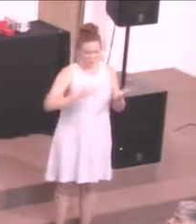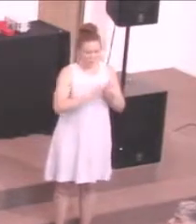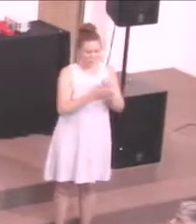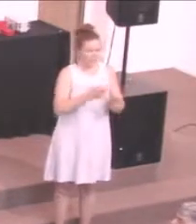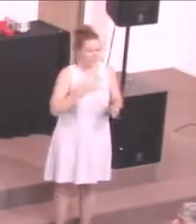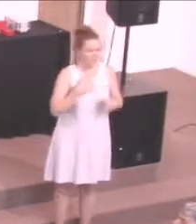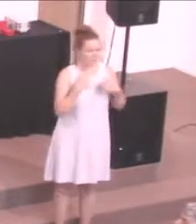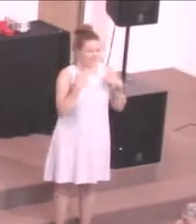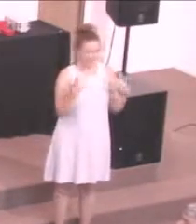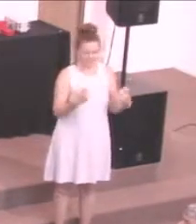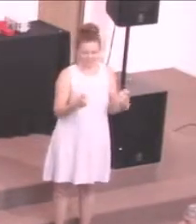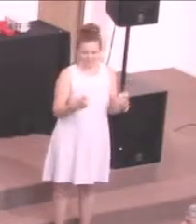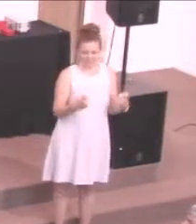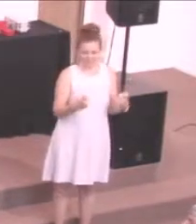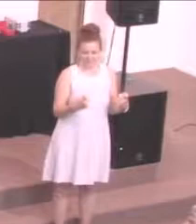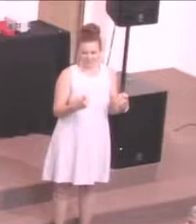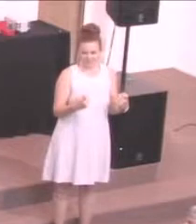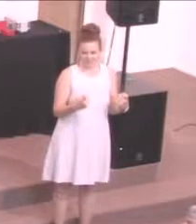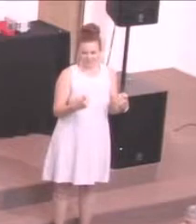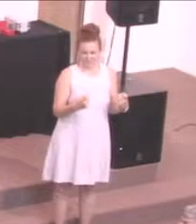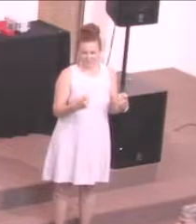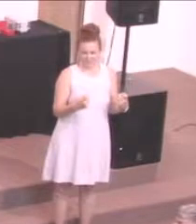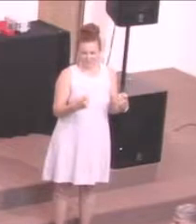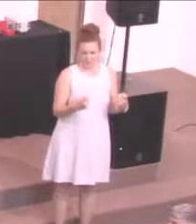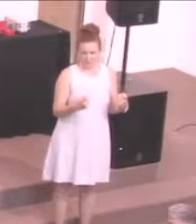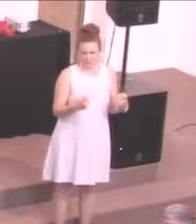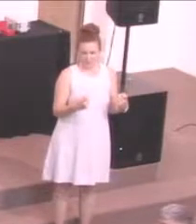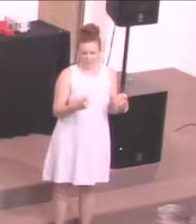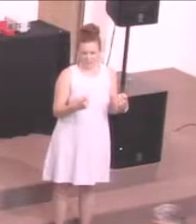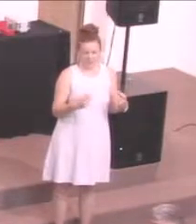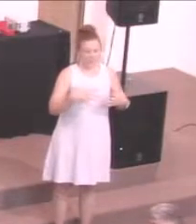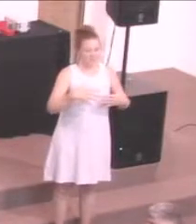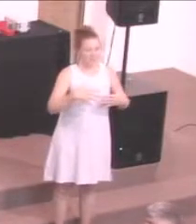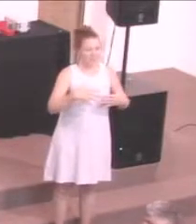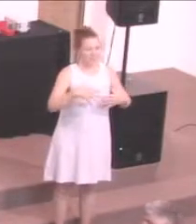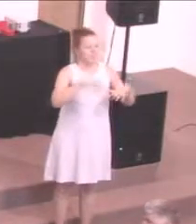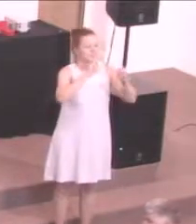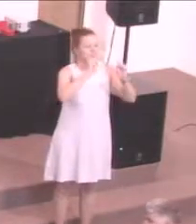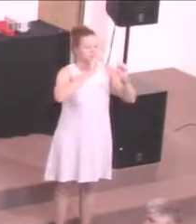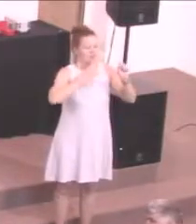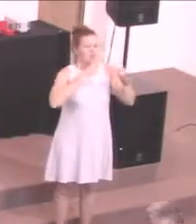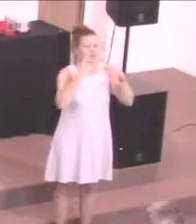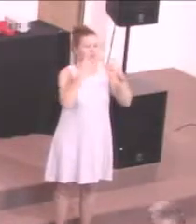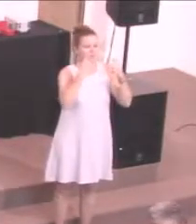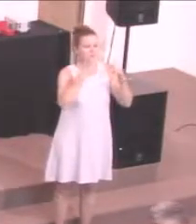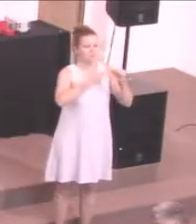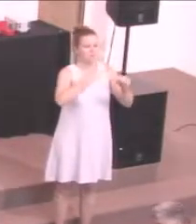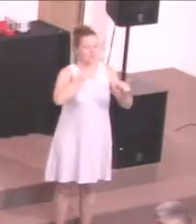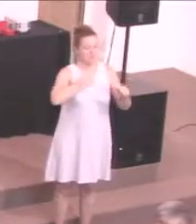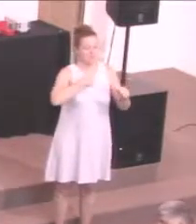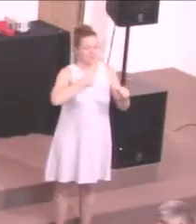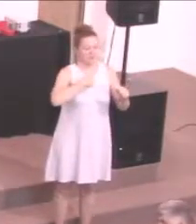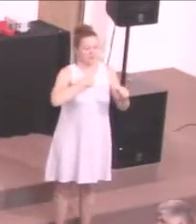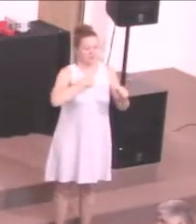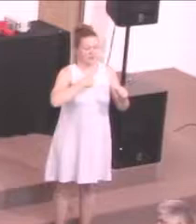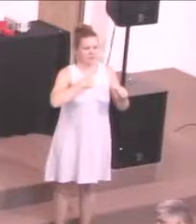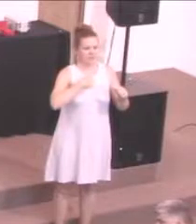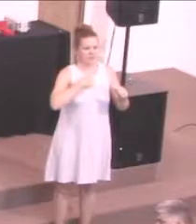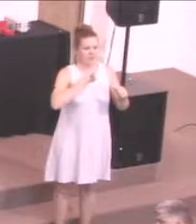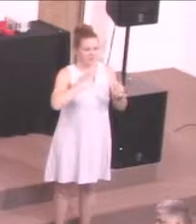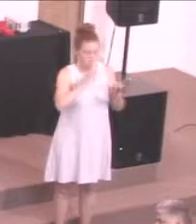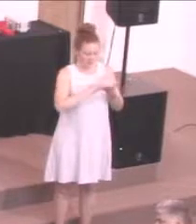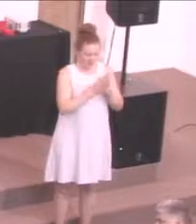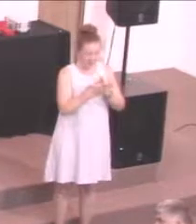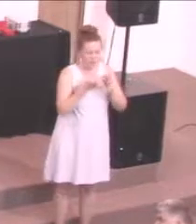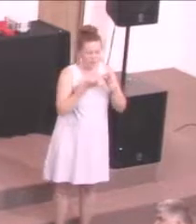sins. Lord, forgive my sins. Take them from me. Take them from me. Let me cast them off now. Let me cast